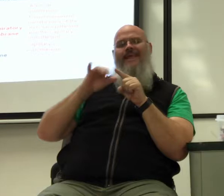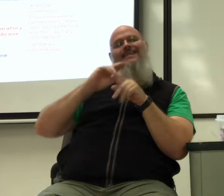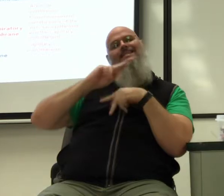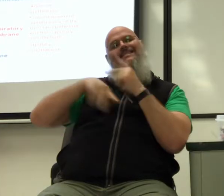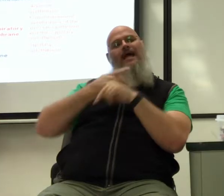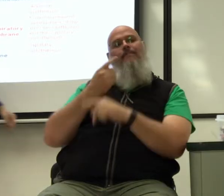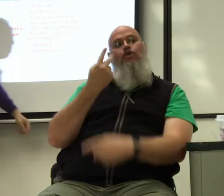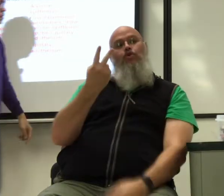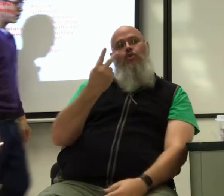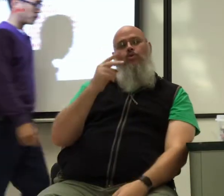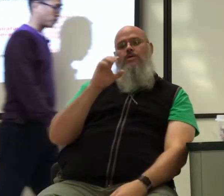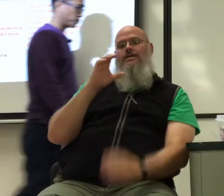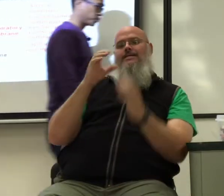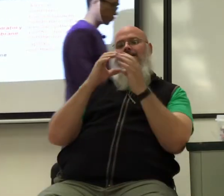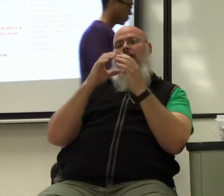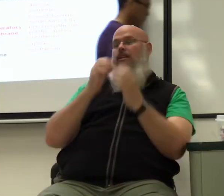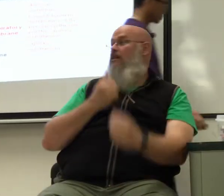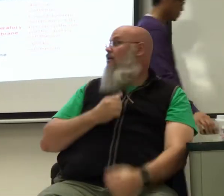cell.